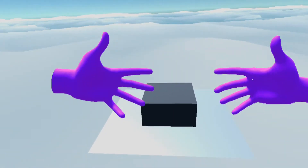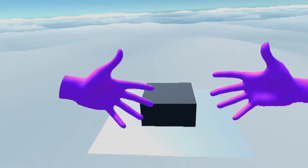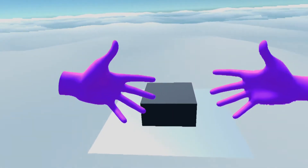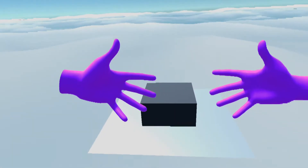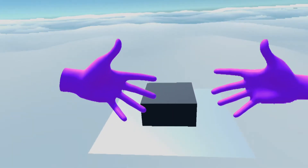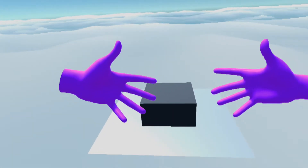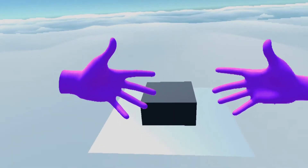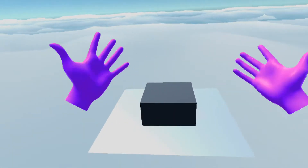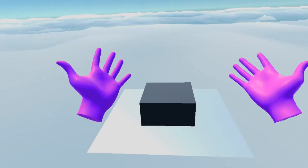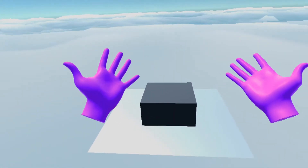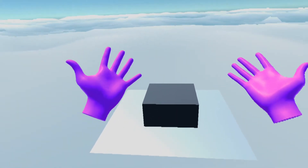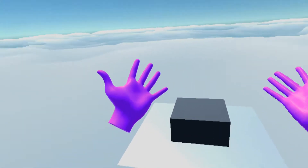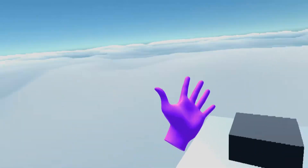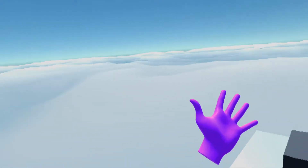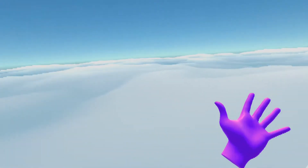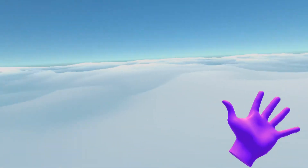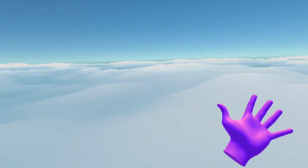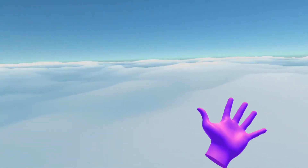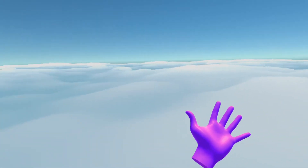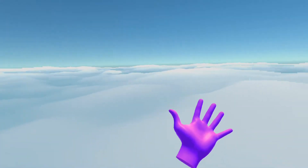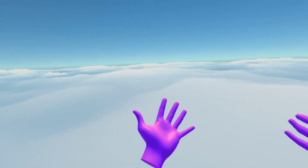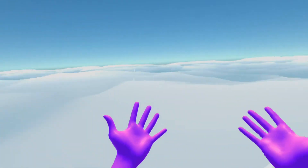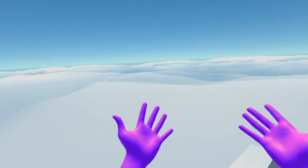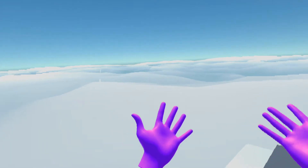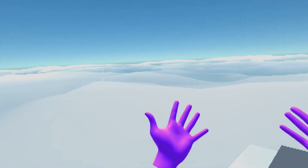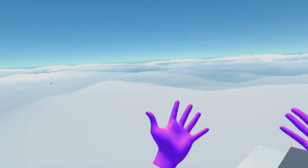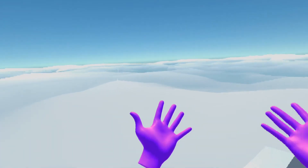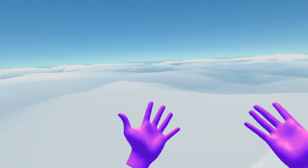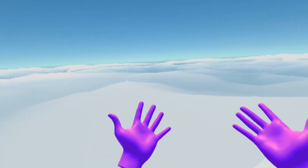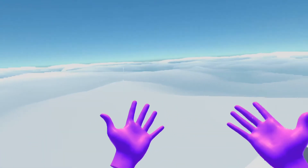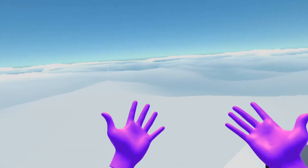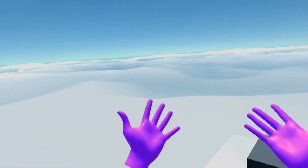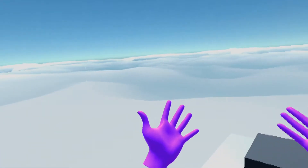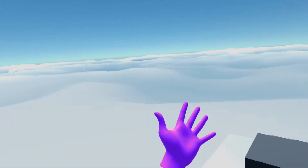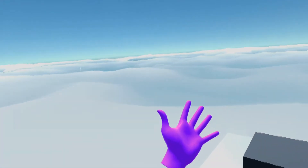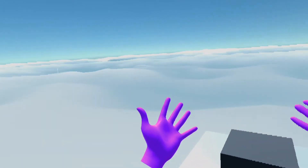Be sure to help the developer and fill out their survey by following the link at SideQuest where you download the game.